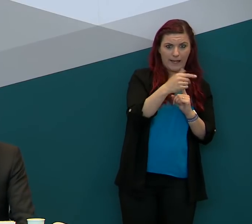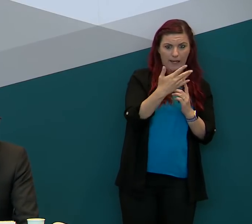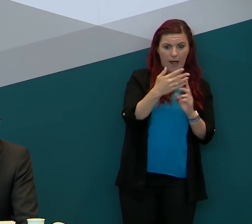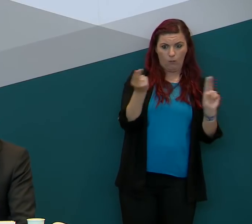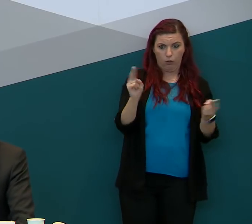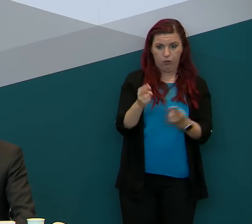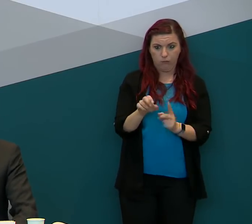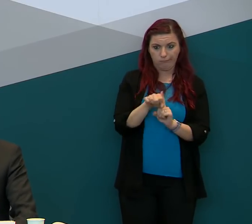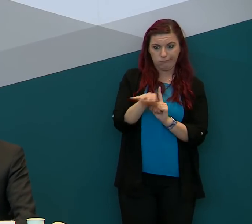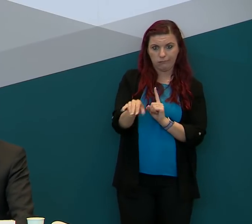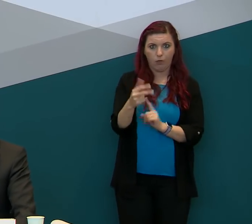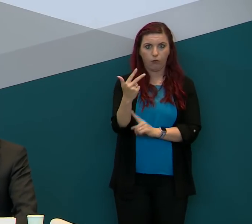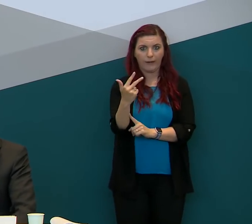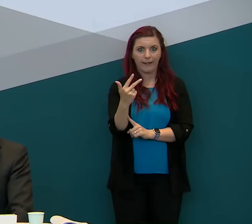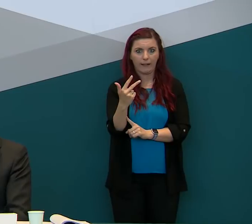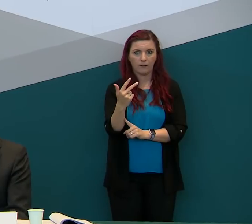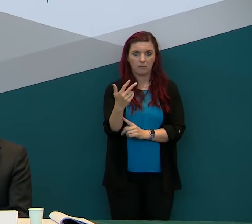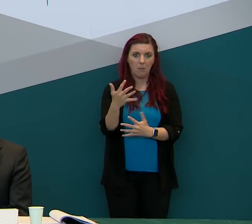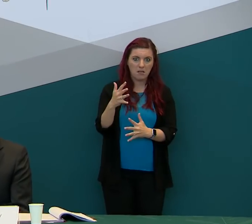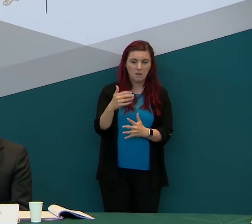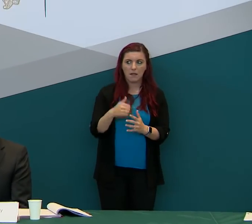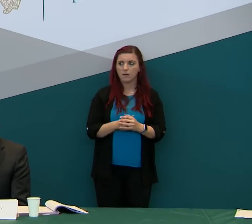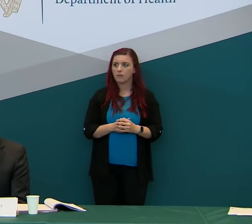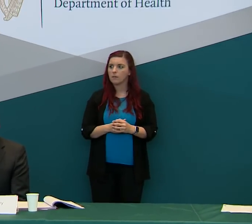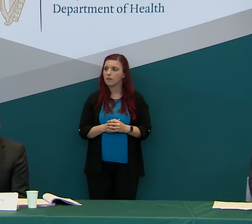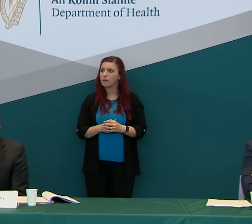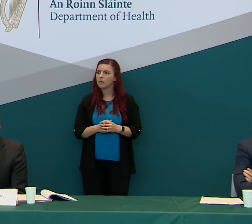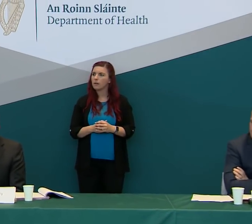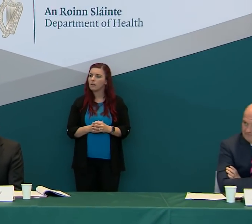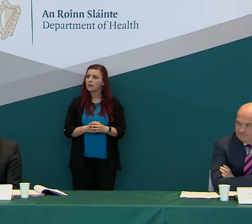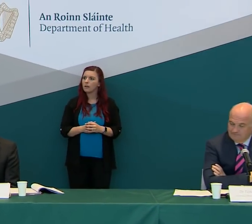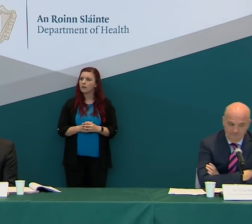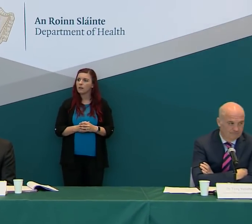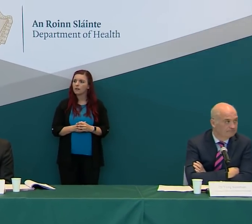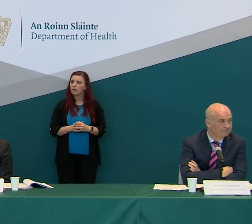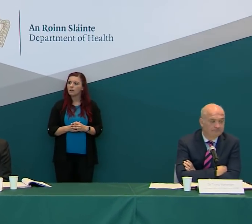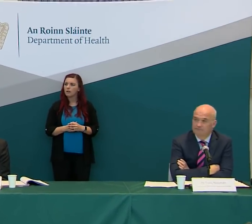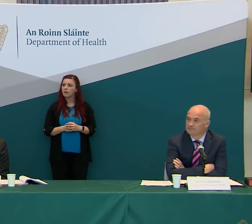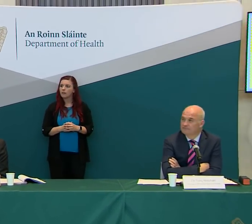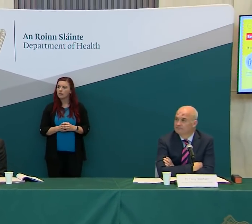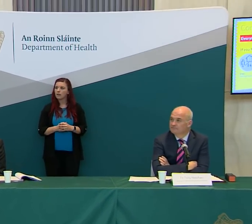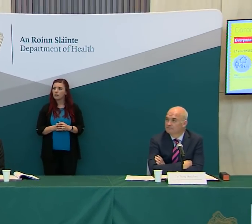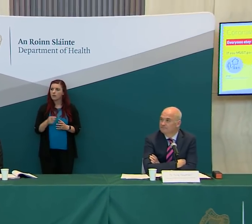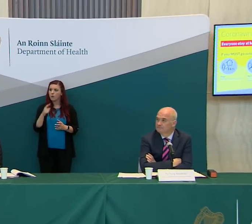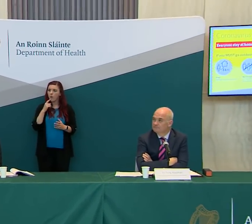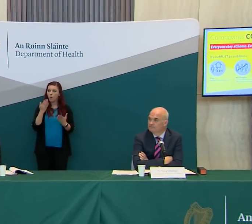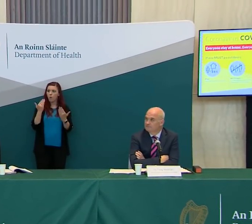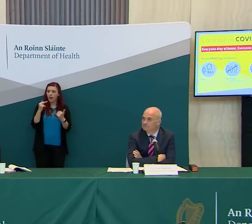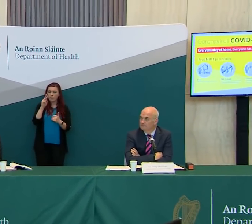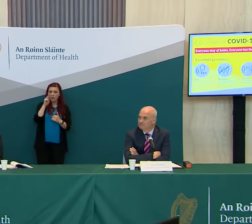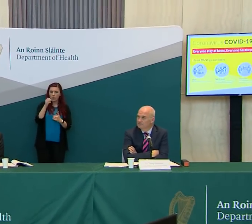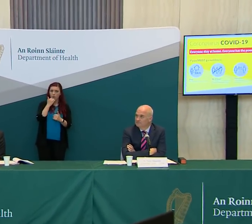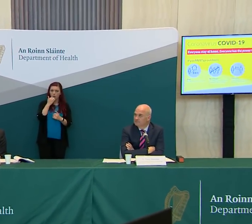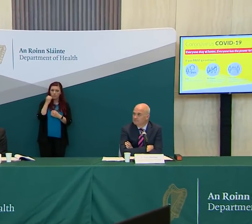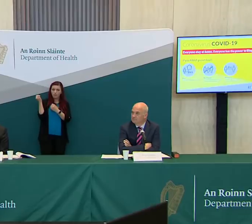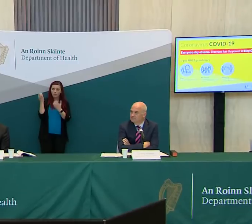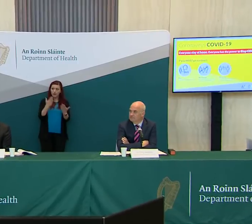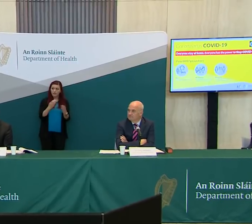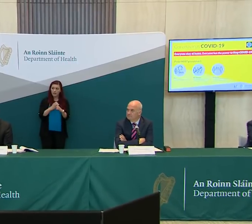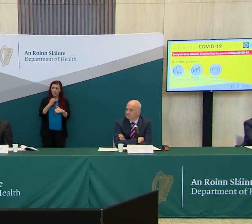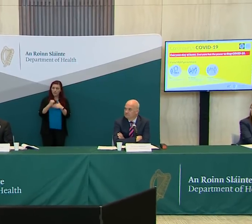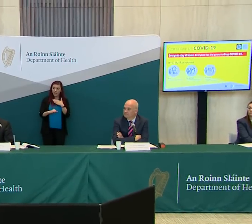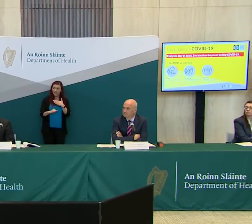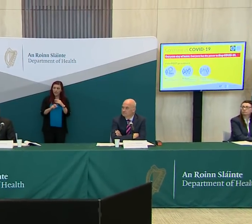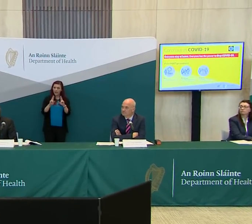you very much. Thanks, Shane. Mark. Hi, Mark Auckland from Primetime. Very welcome to see figures being provided on a daily basis